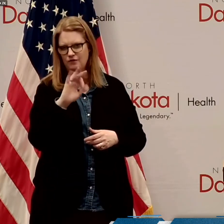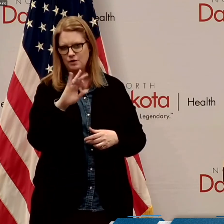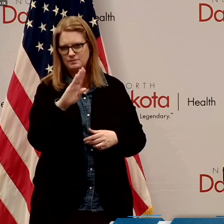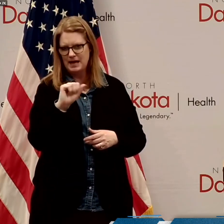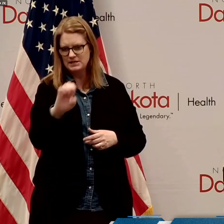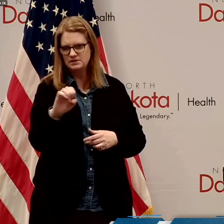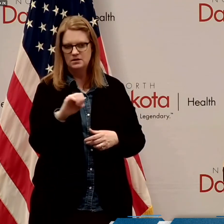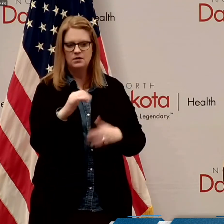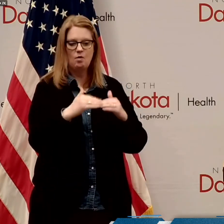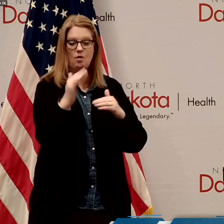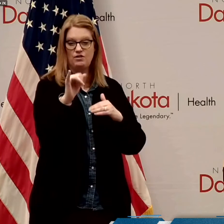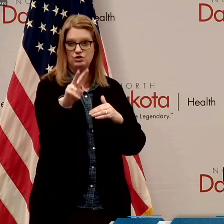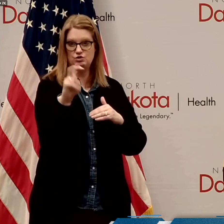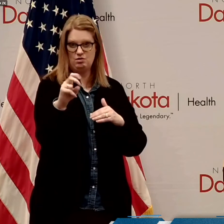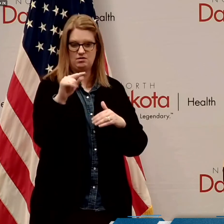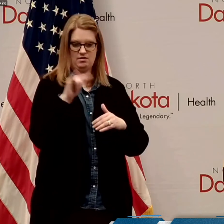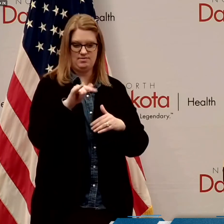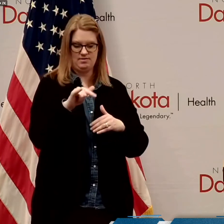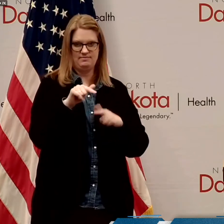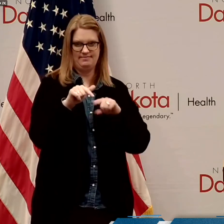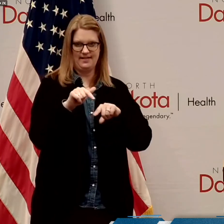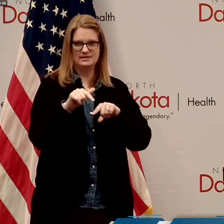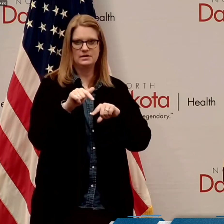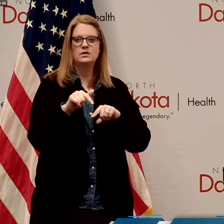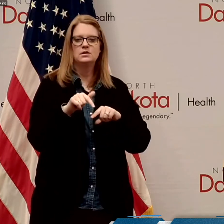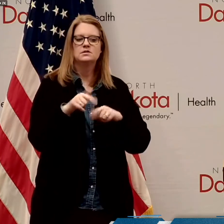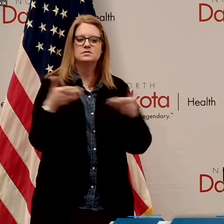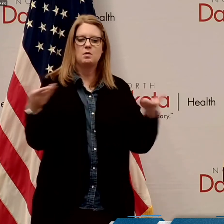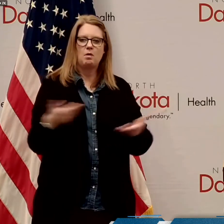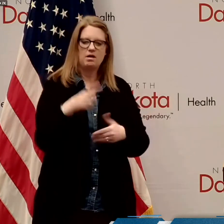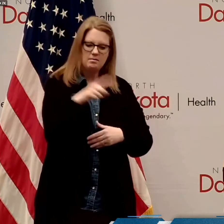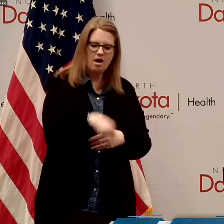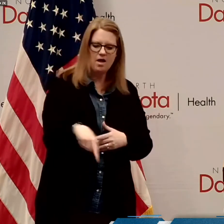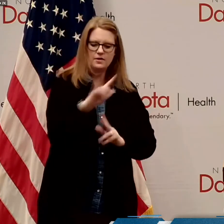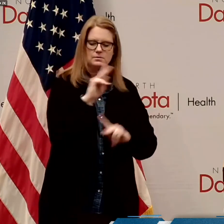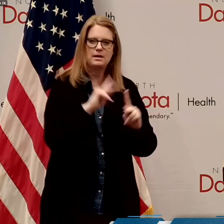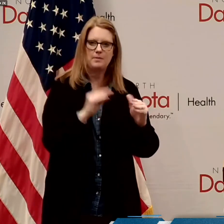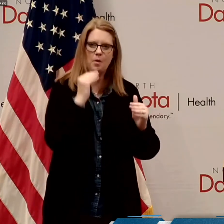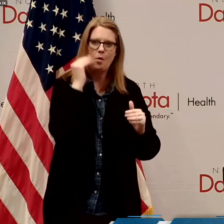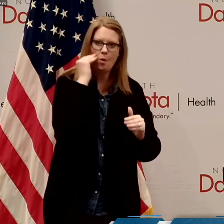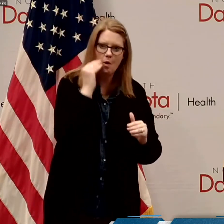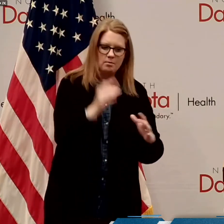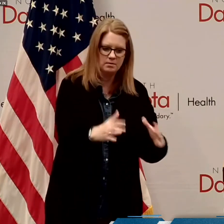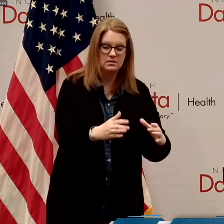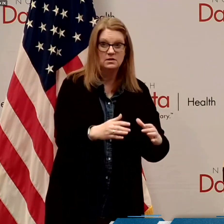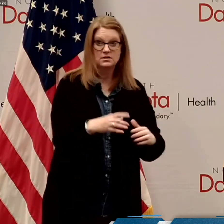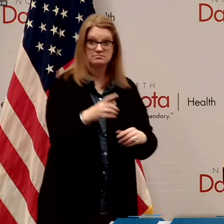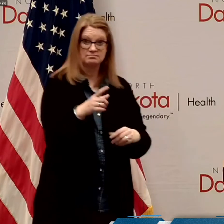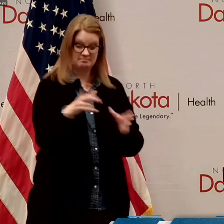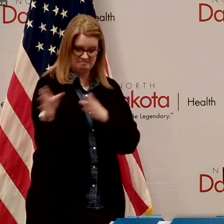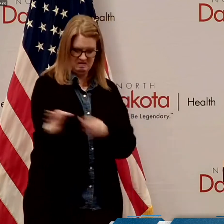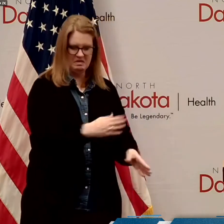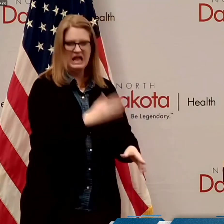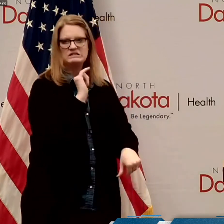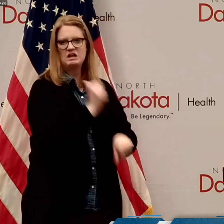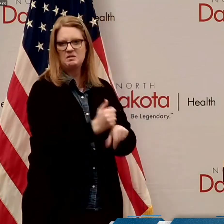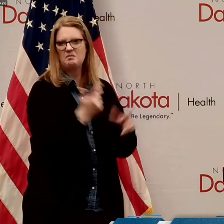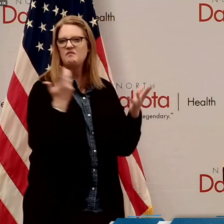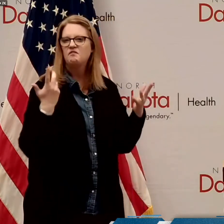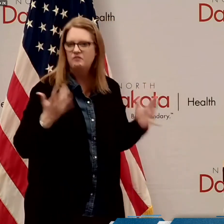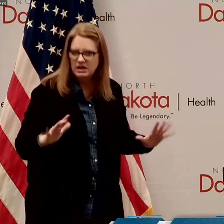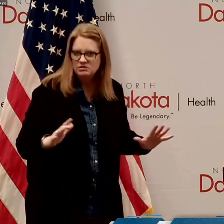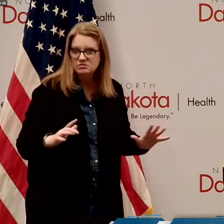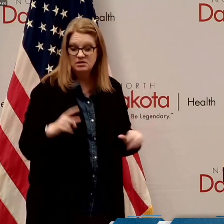200 people on that aircraft. So again, we welcome them home. There is a very solid plan in place as these airmen return.